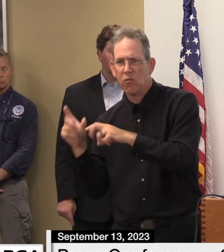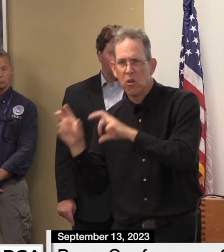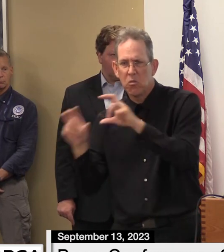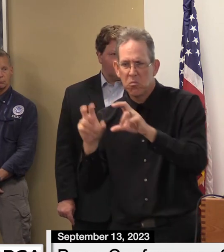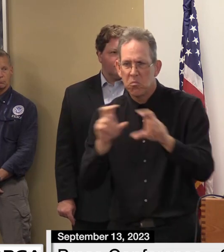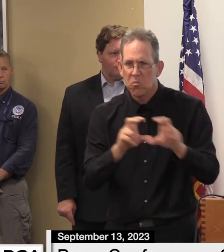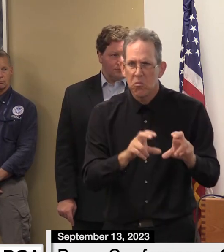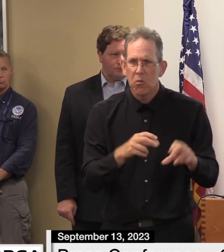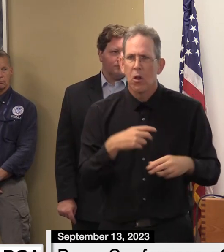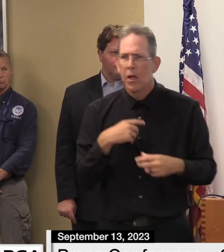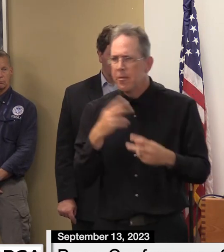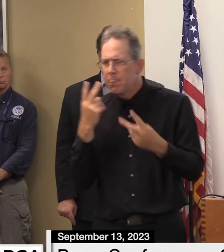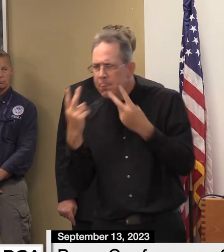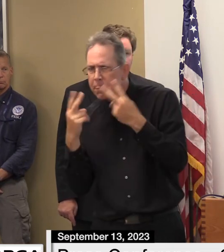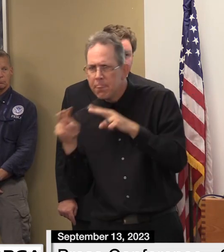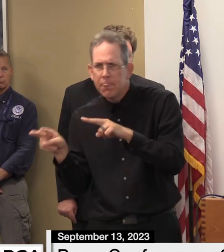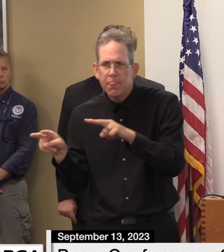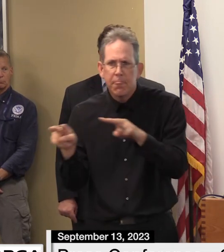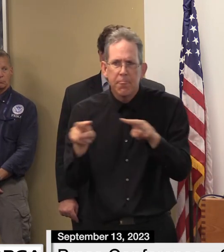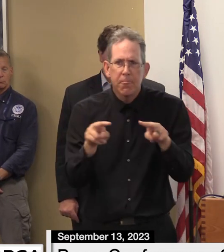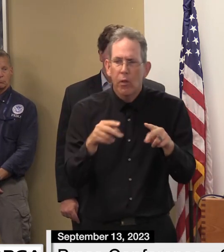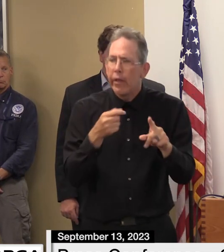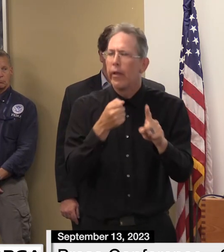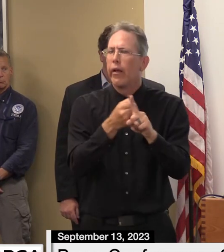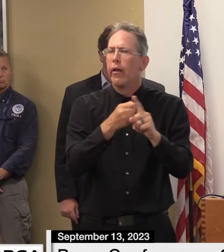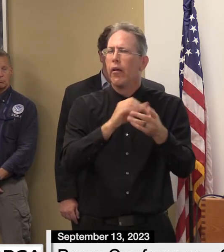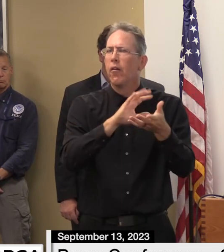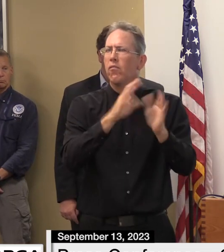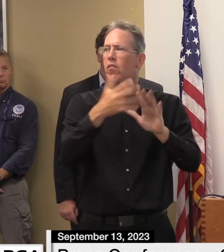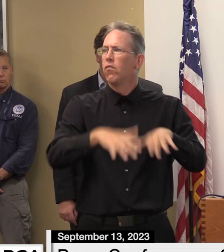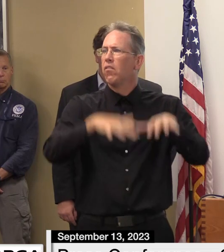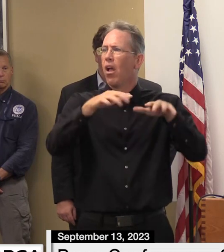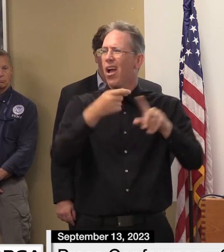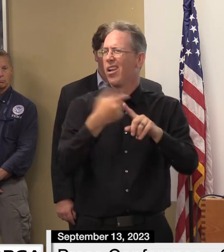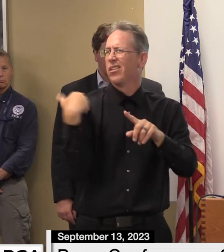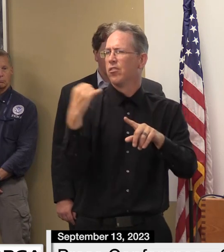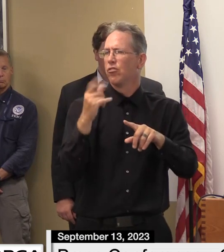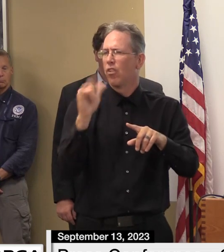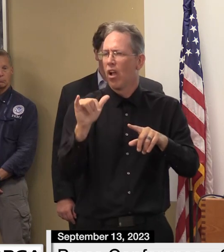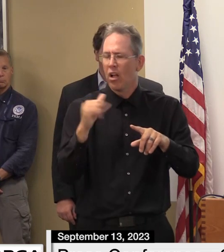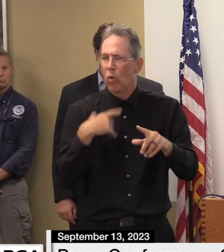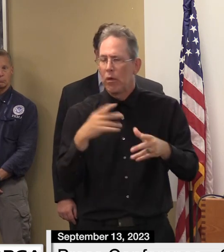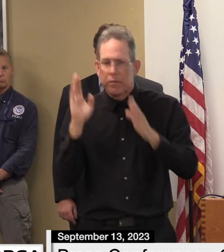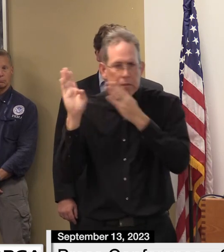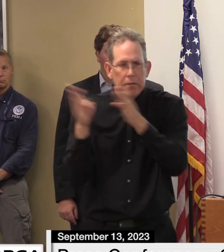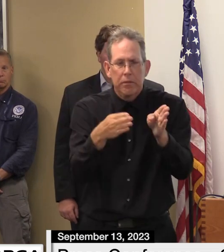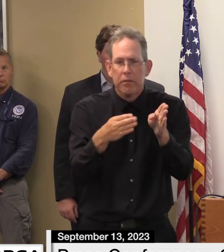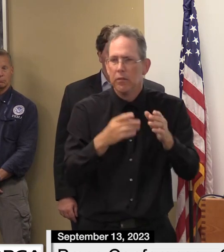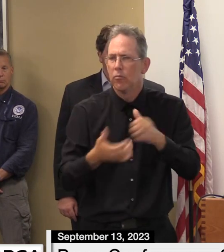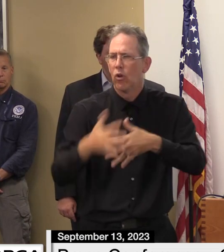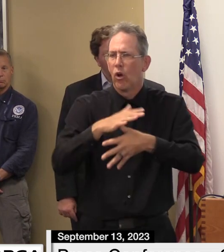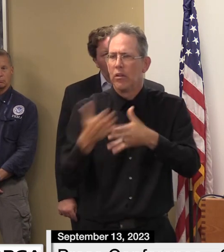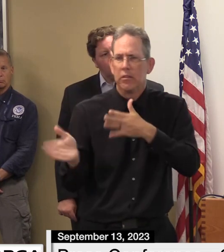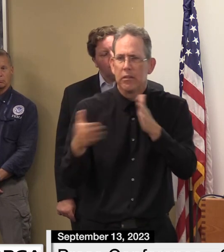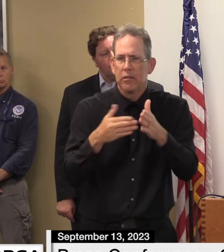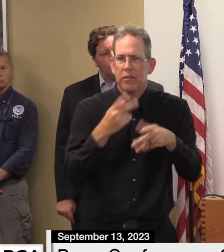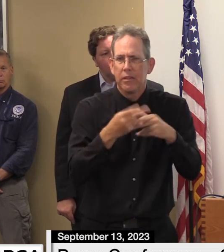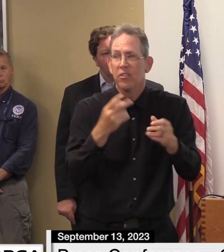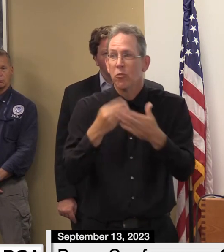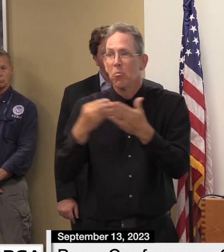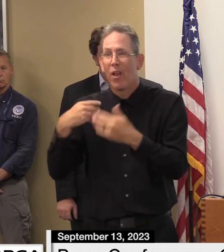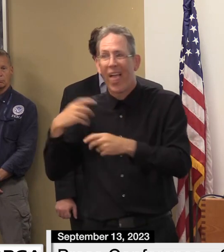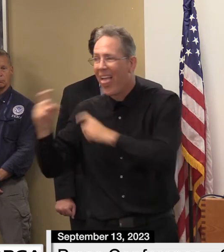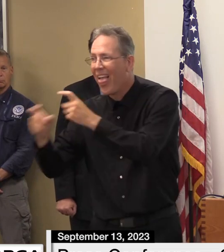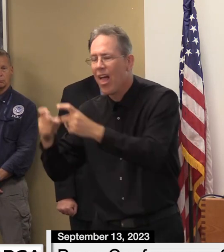responsive. The flooding in July taught us that especially. So we are setting aside some of the funding so that we can make sure that we have